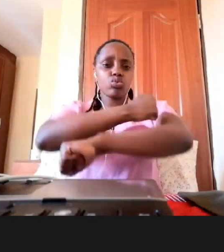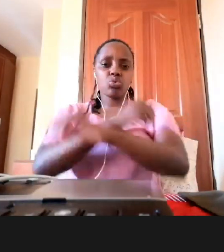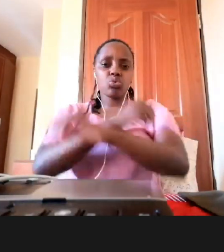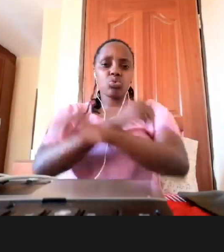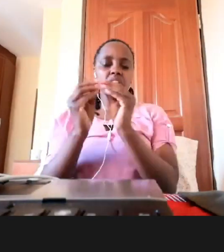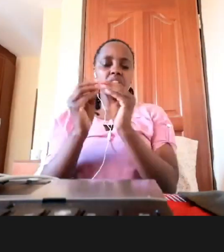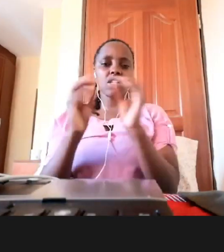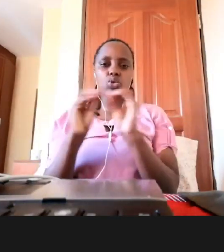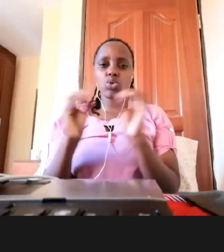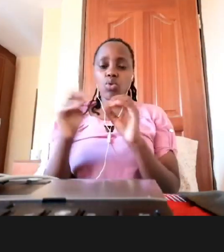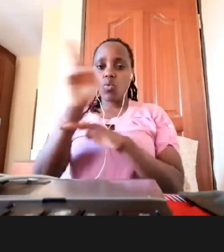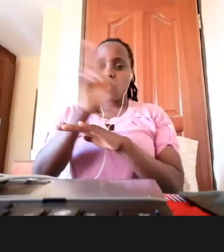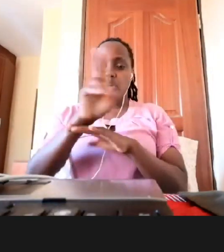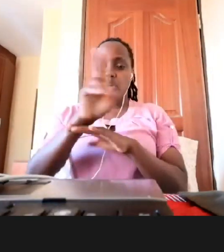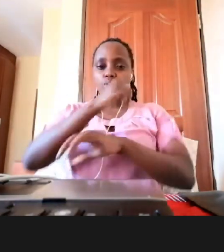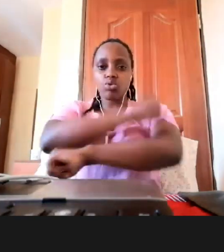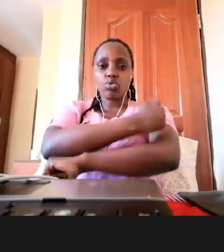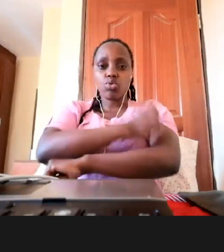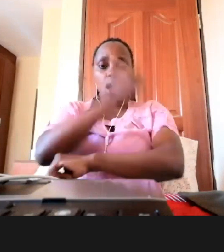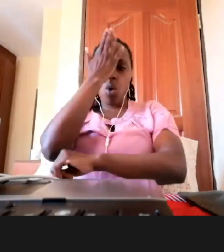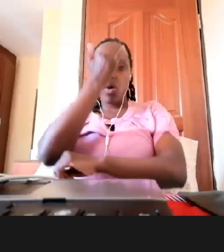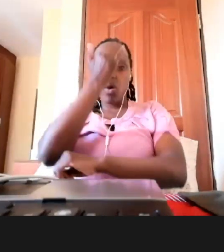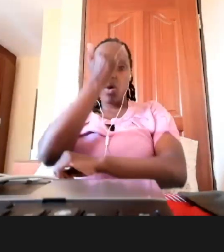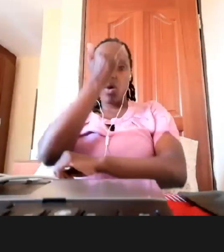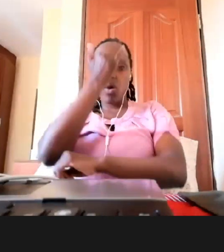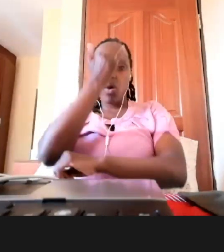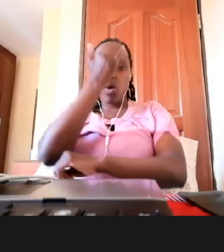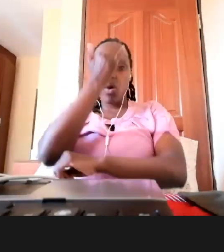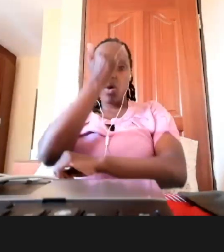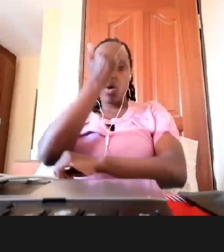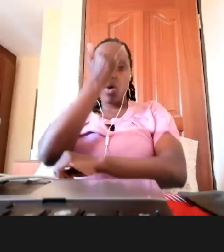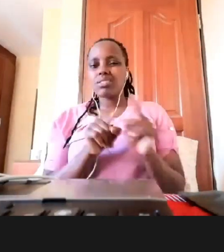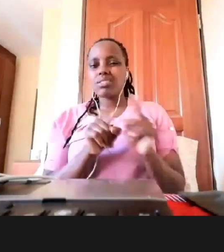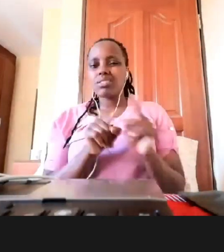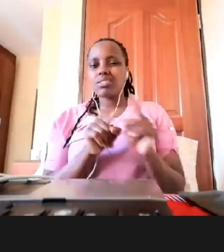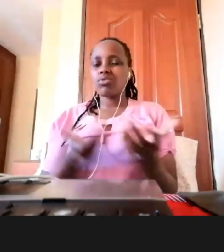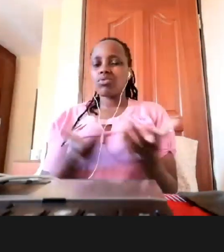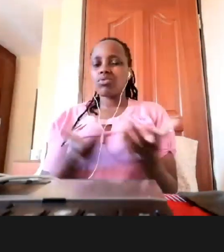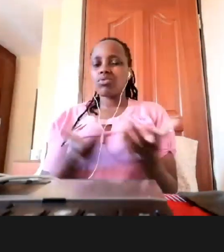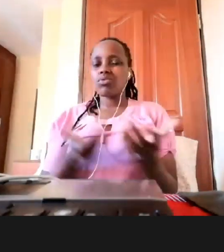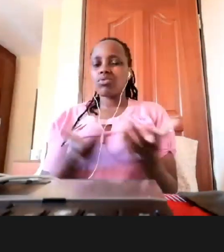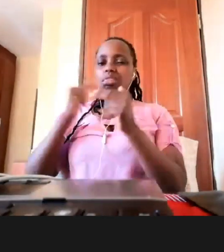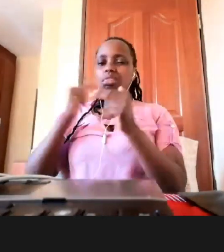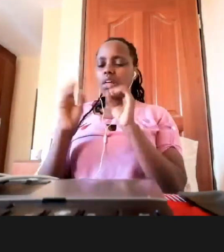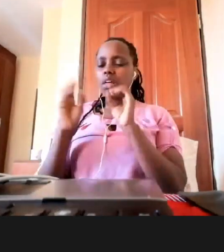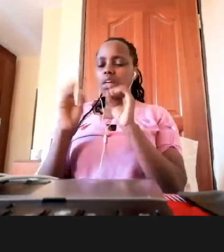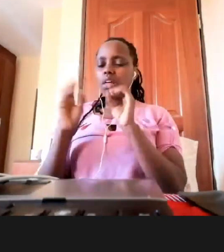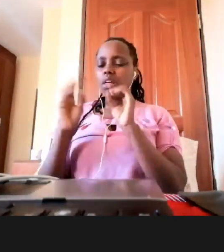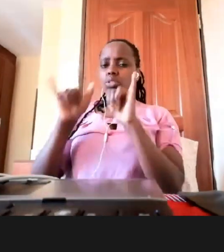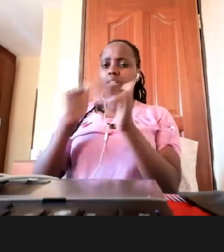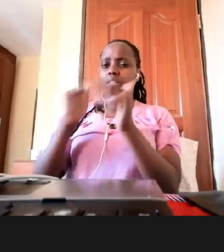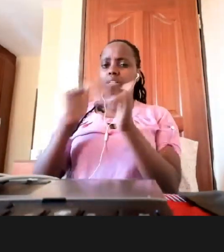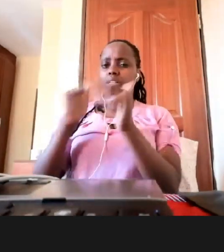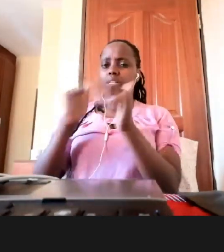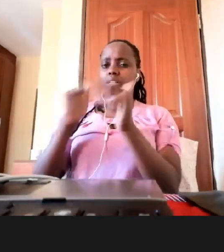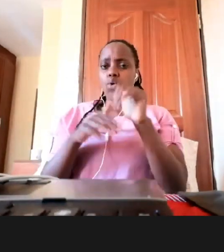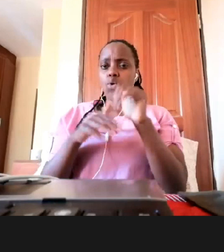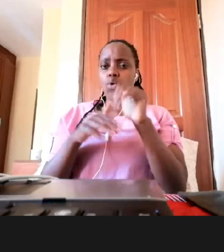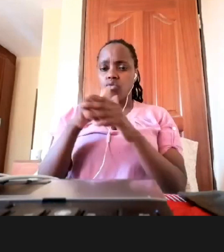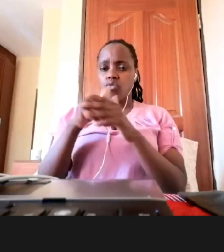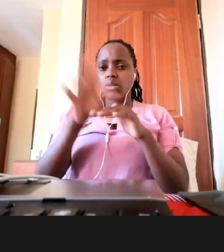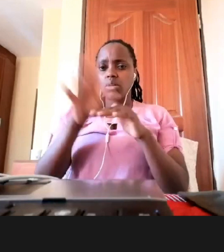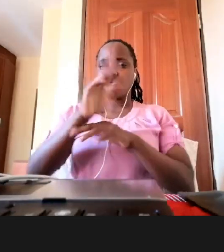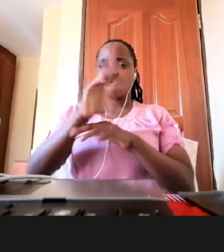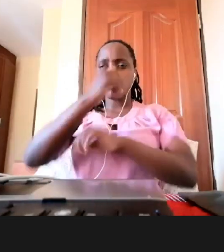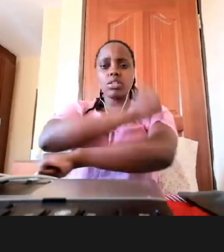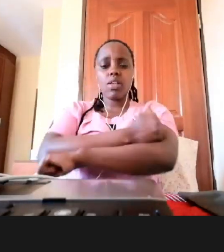used schools because we didn't want to take them to lodges and hotels. We wanted them to be somewhere where they could be comfortable. So we used schools. But